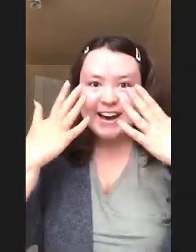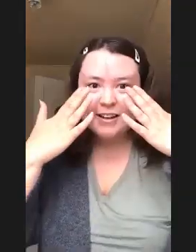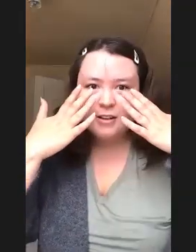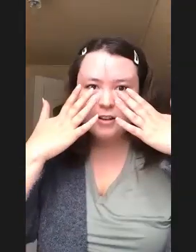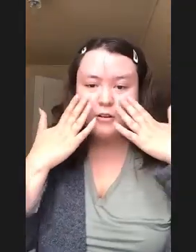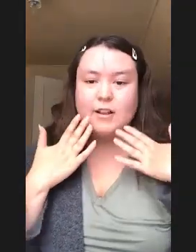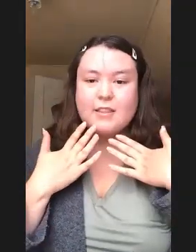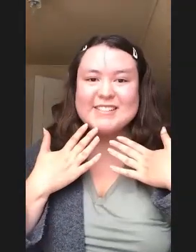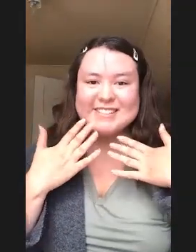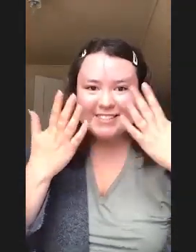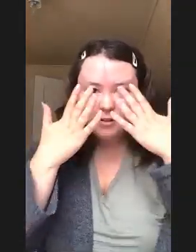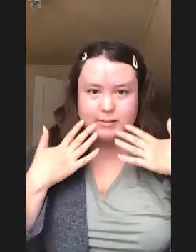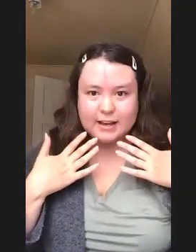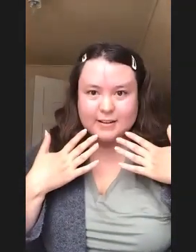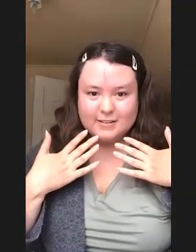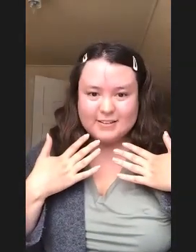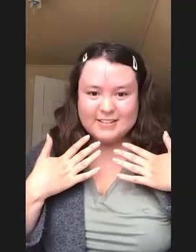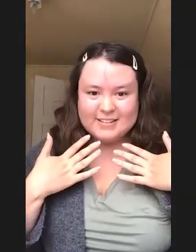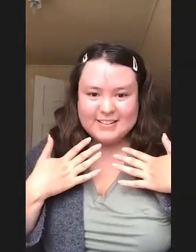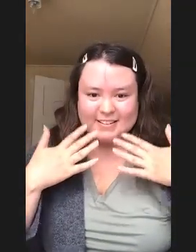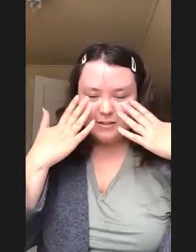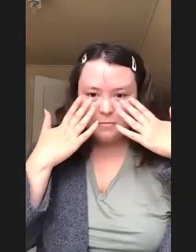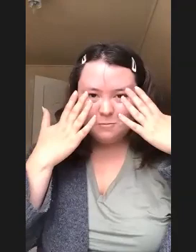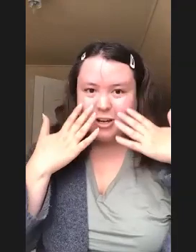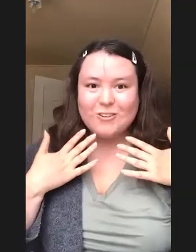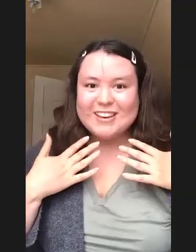sad, you can go like this. Sad, not okay.